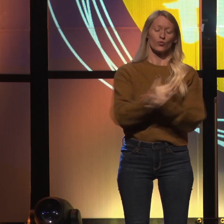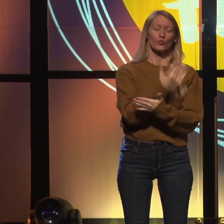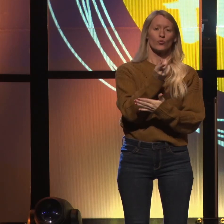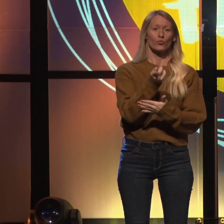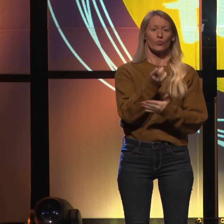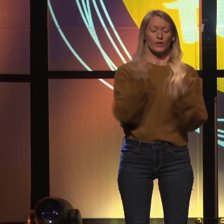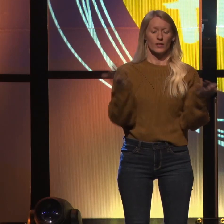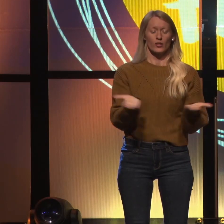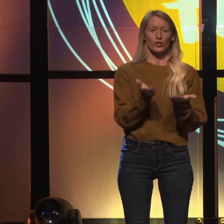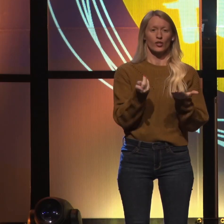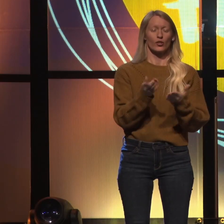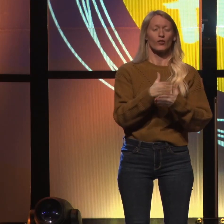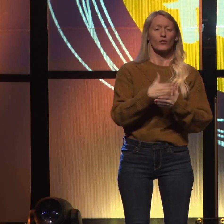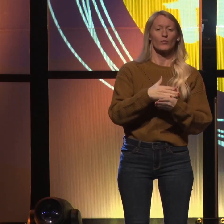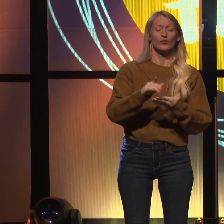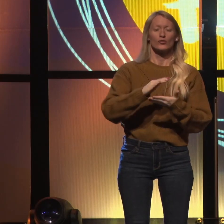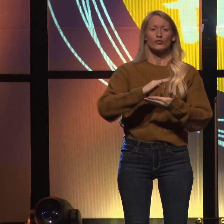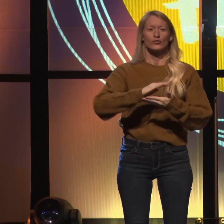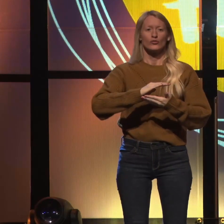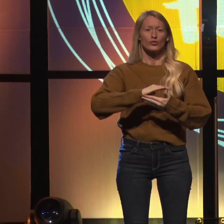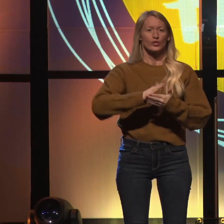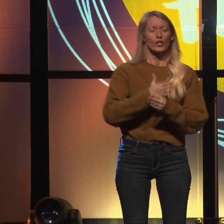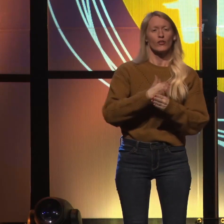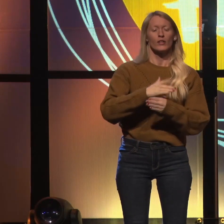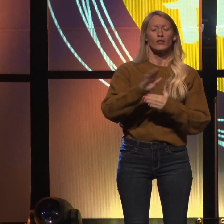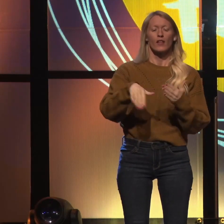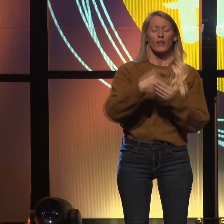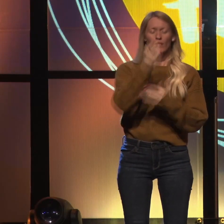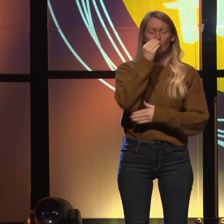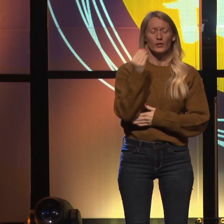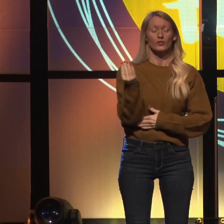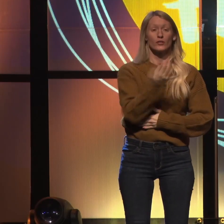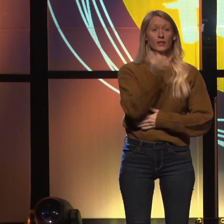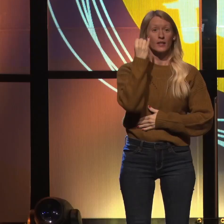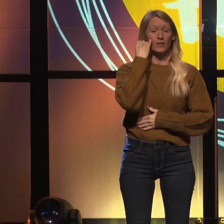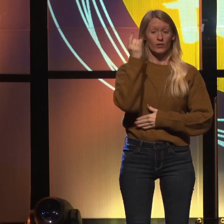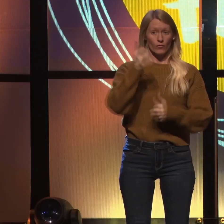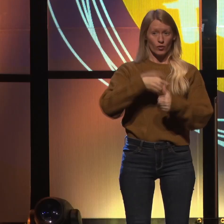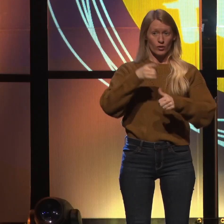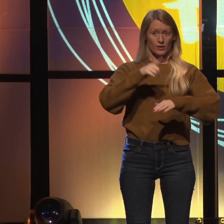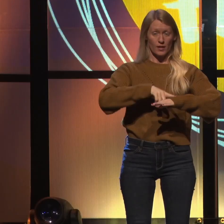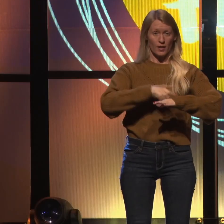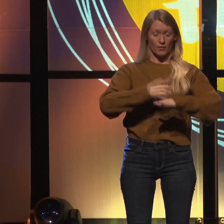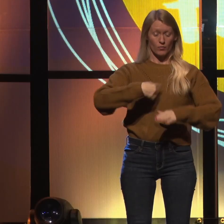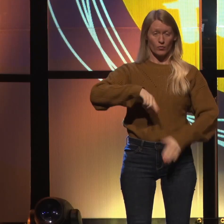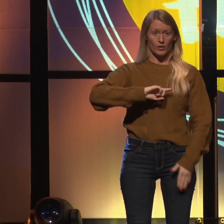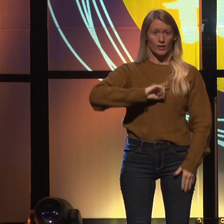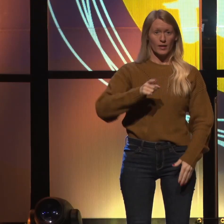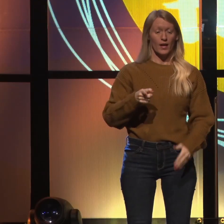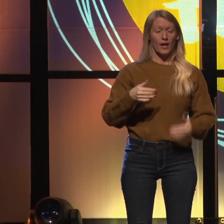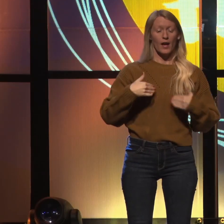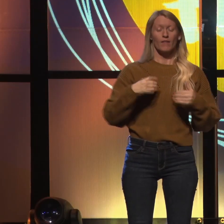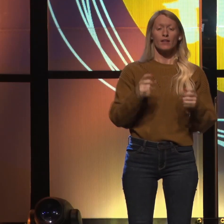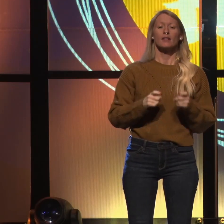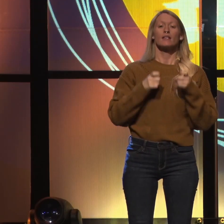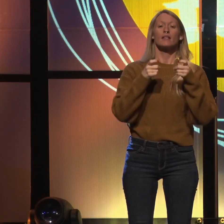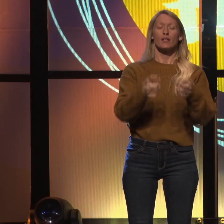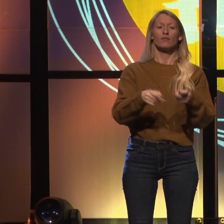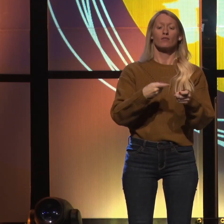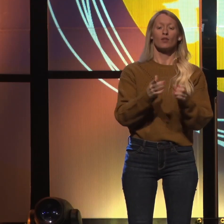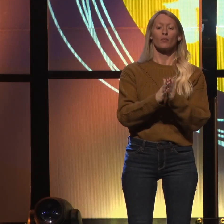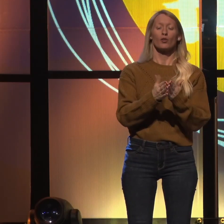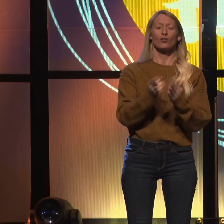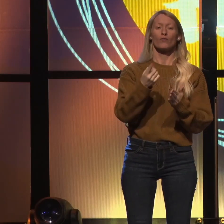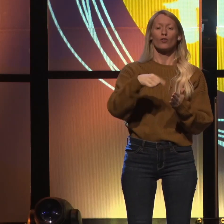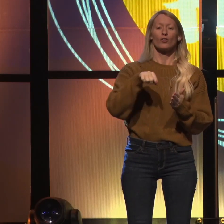this is your first time connecting with us this morning, we do have a gift for you. It is a book called The God We